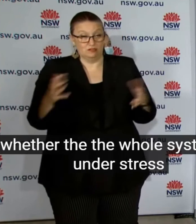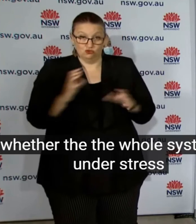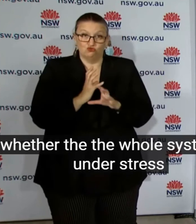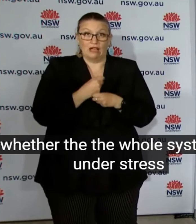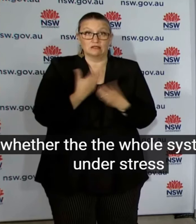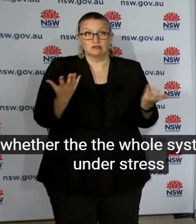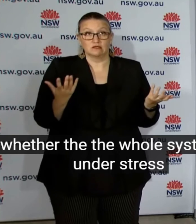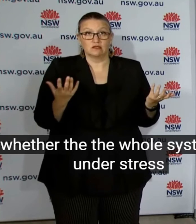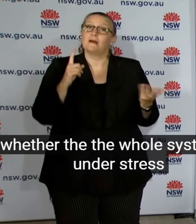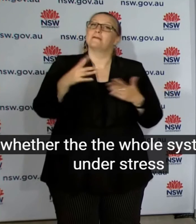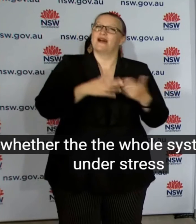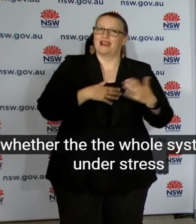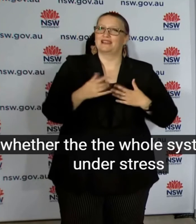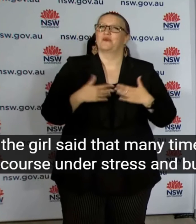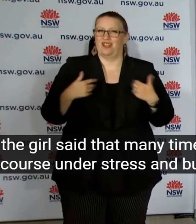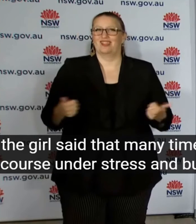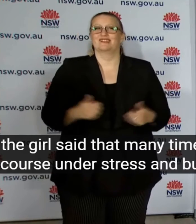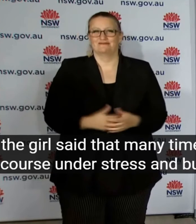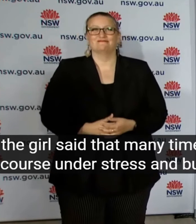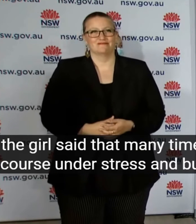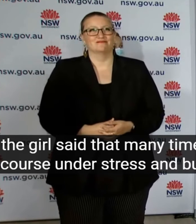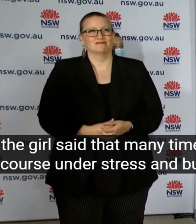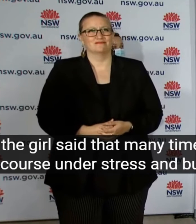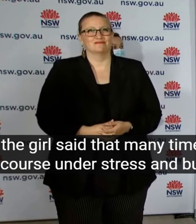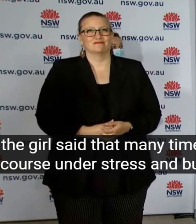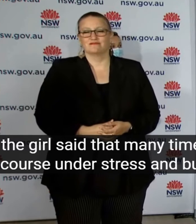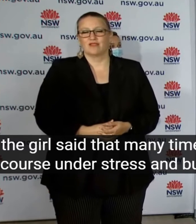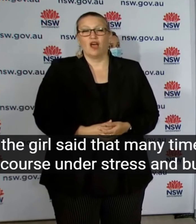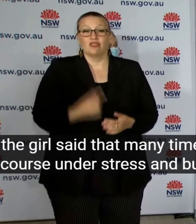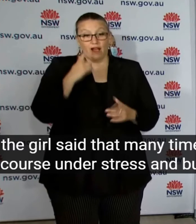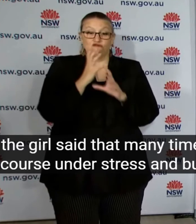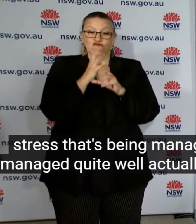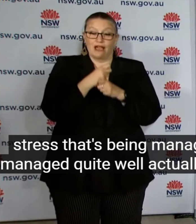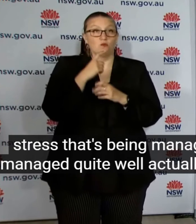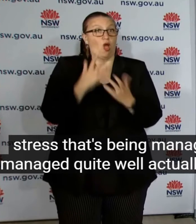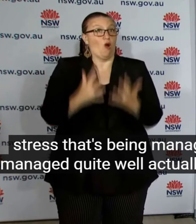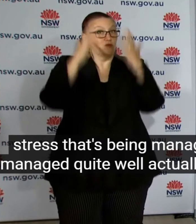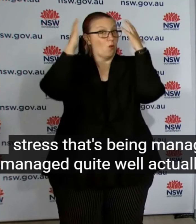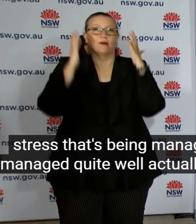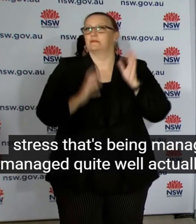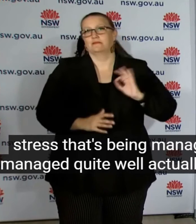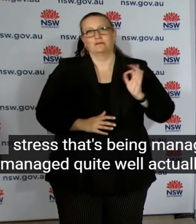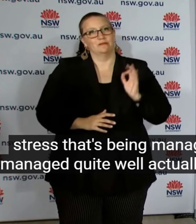managed quite well, actually. So I don't see any huge